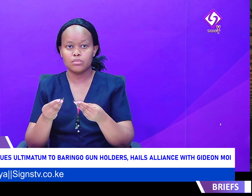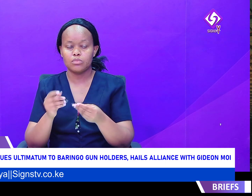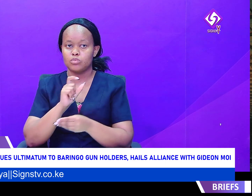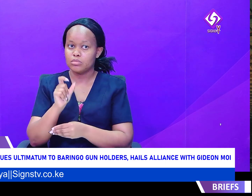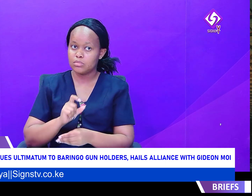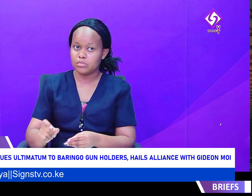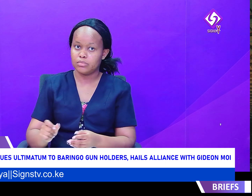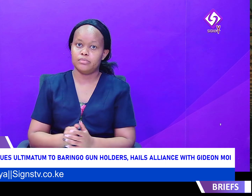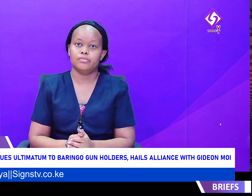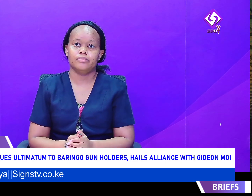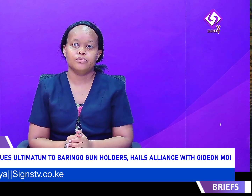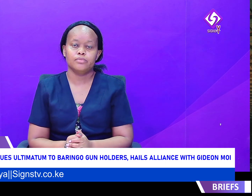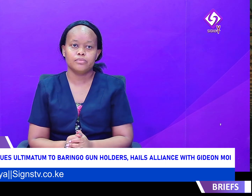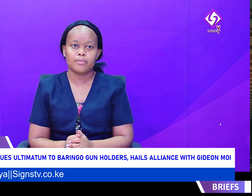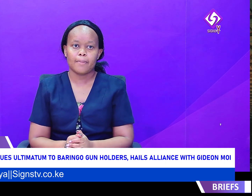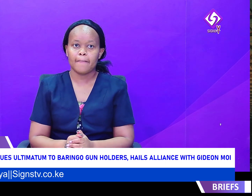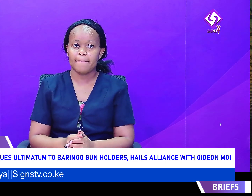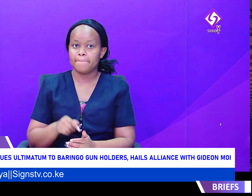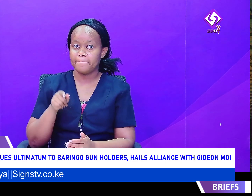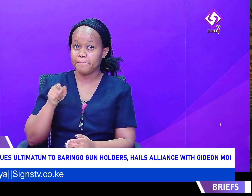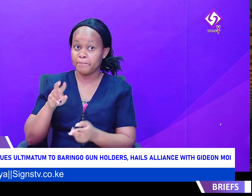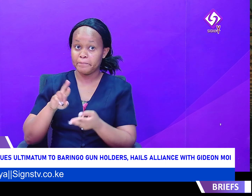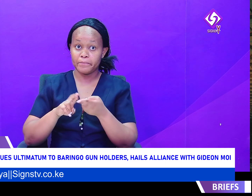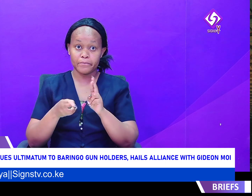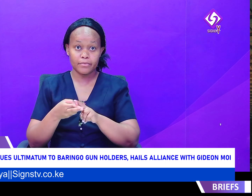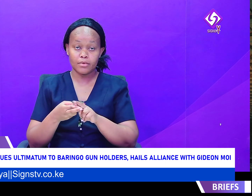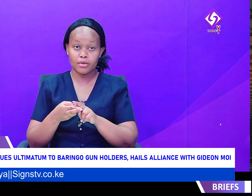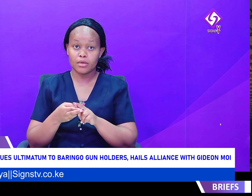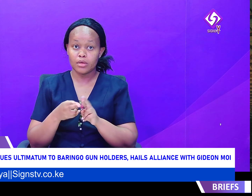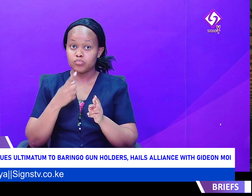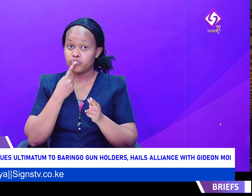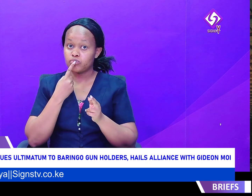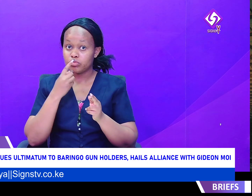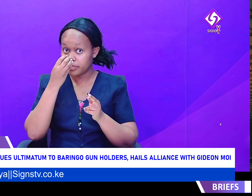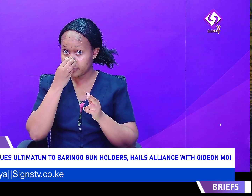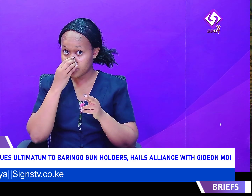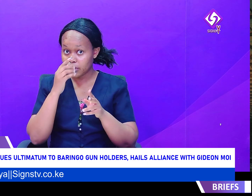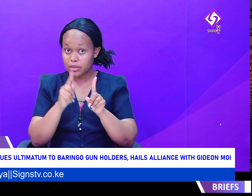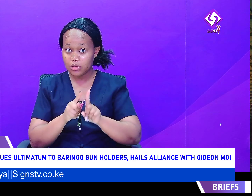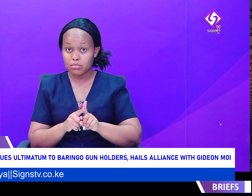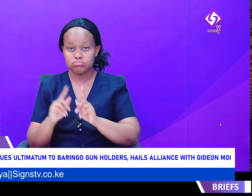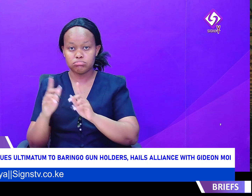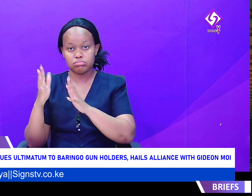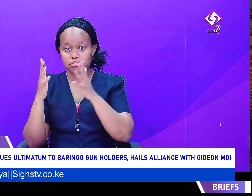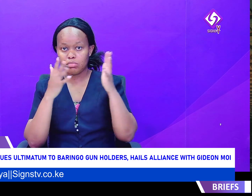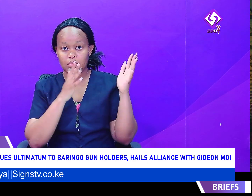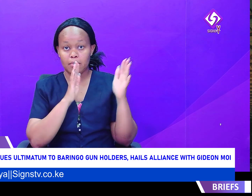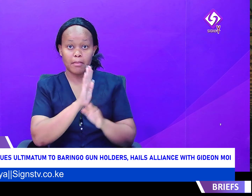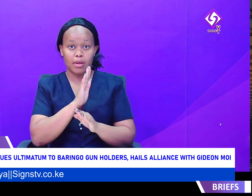come to definitively address persistent issue of banditry that has plagued the